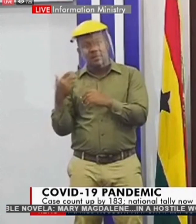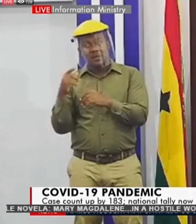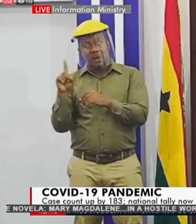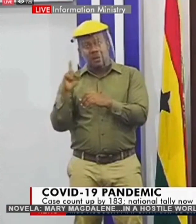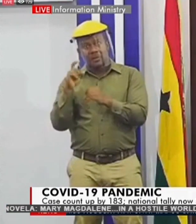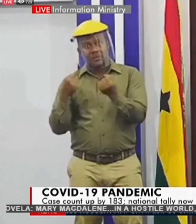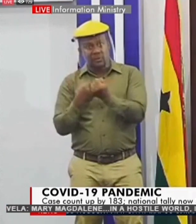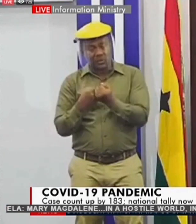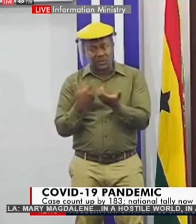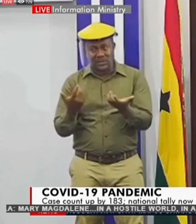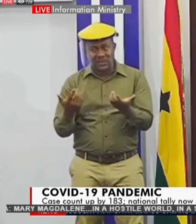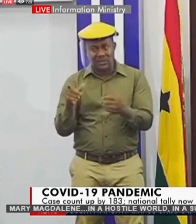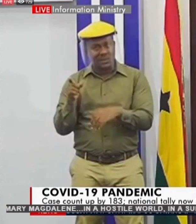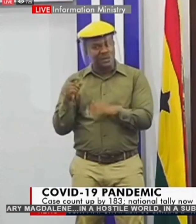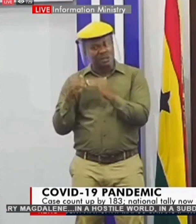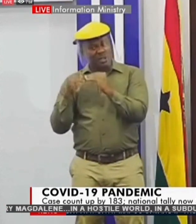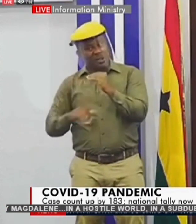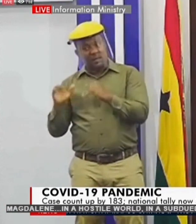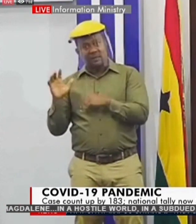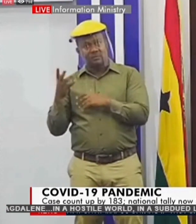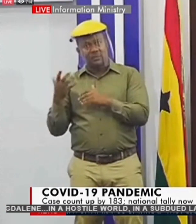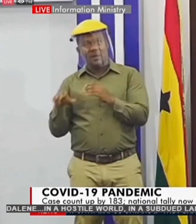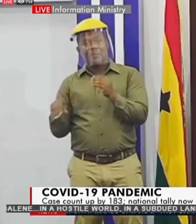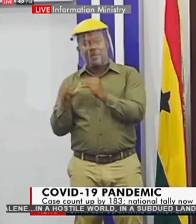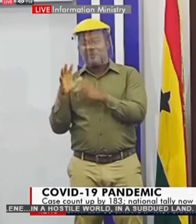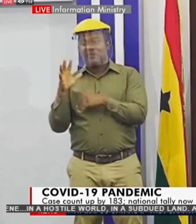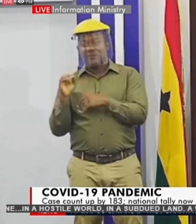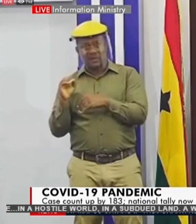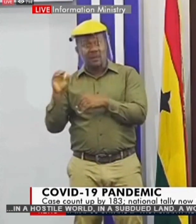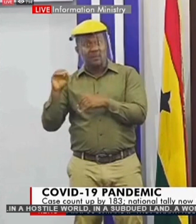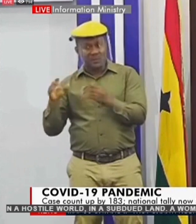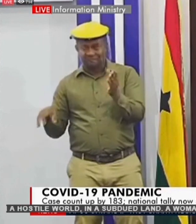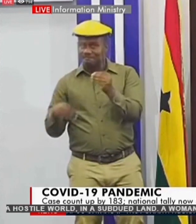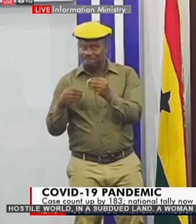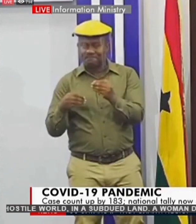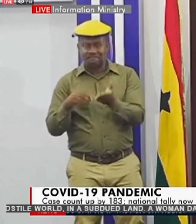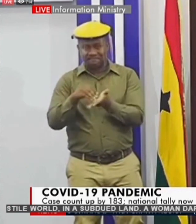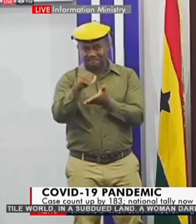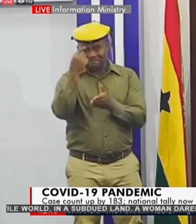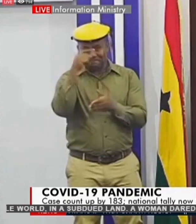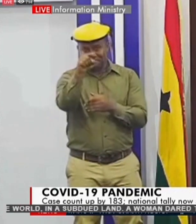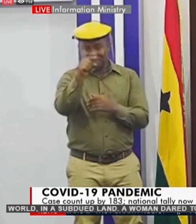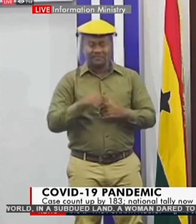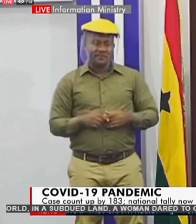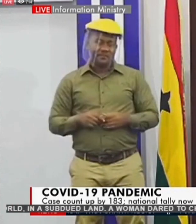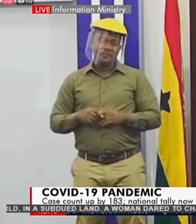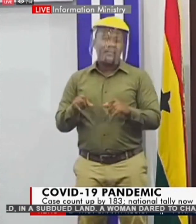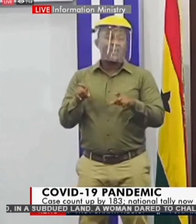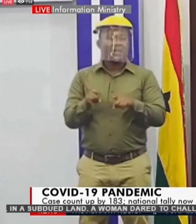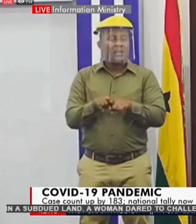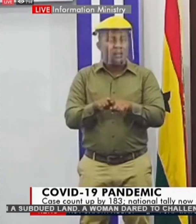that His Excellency the President through the ministry is implementing. We also have